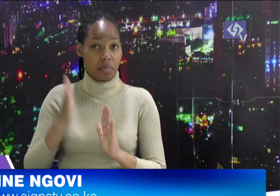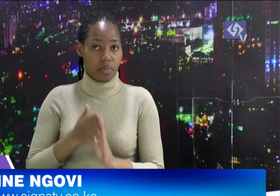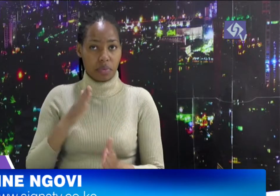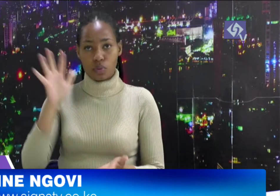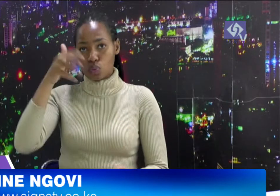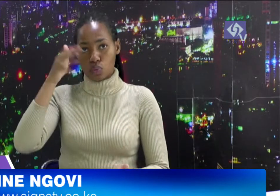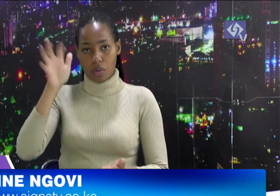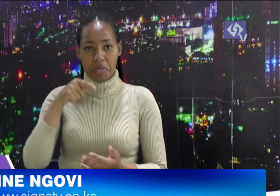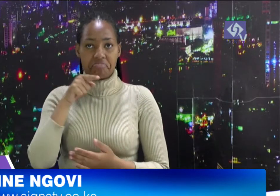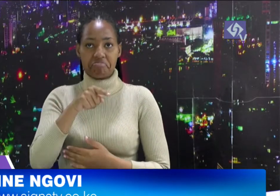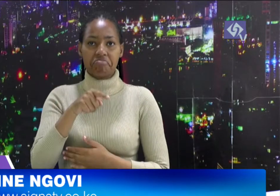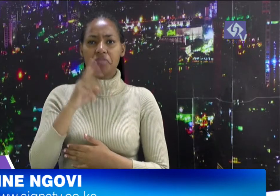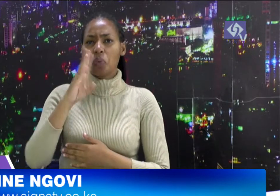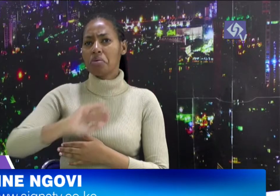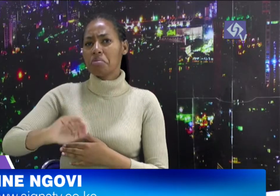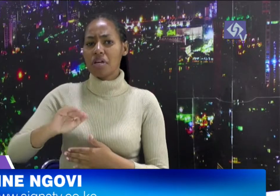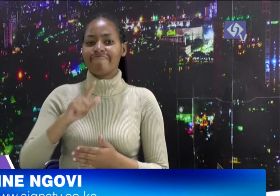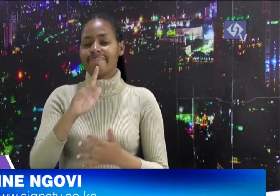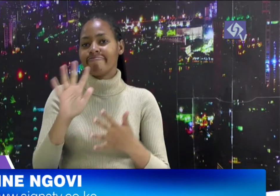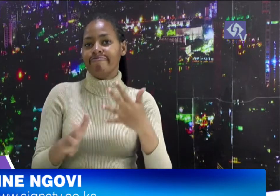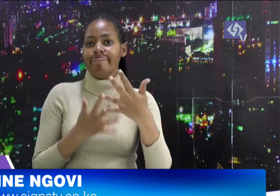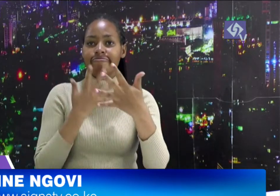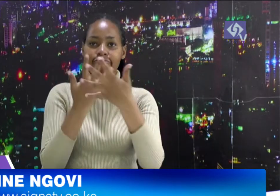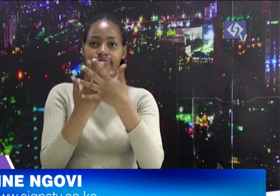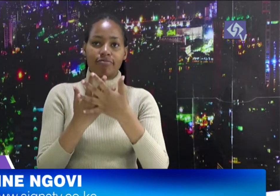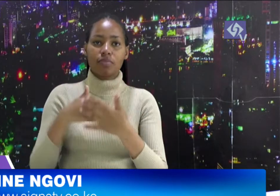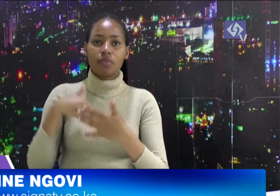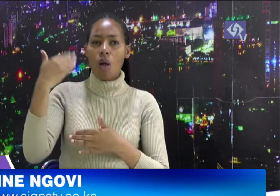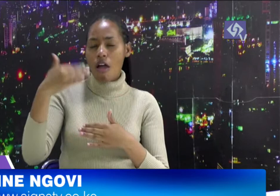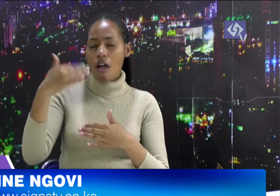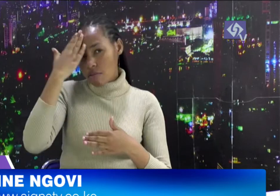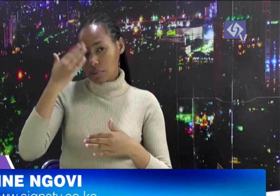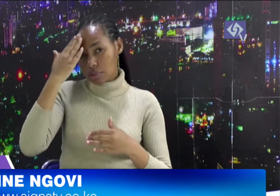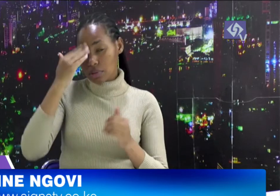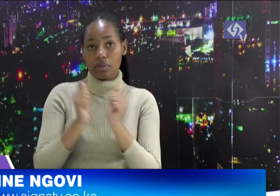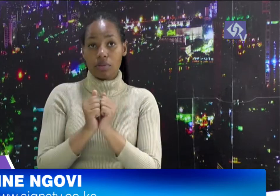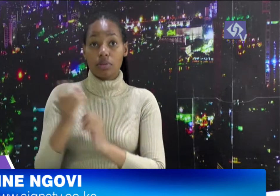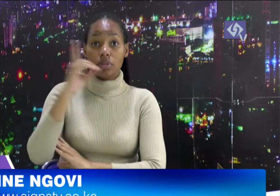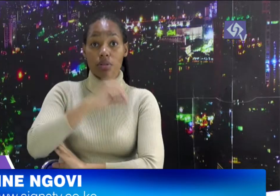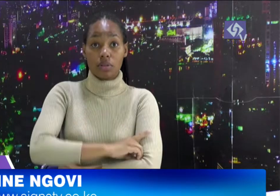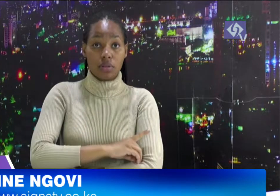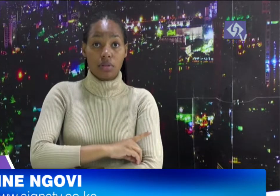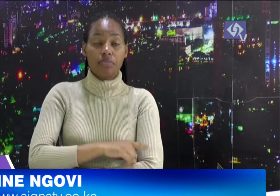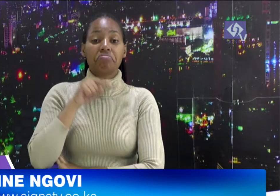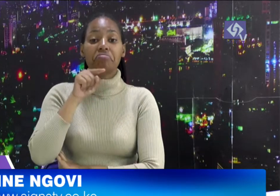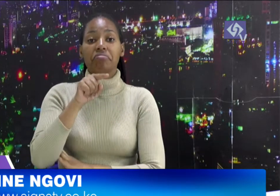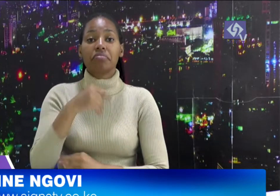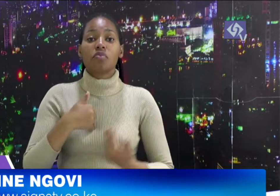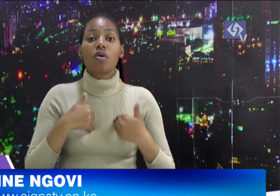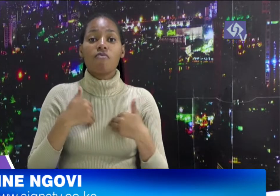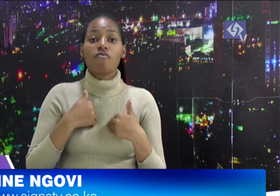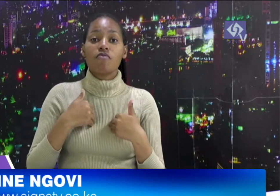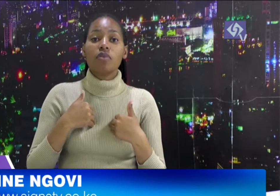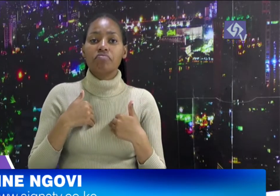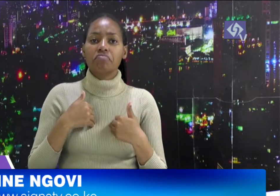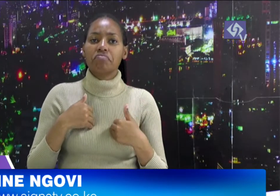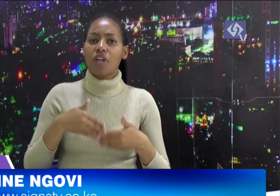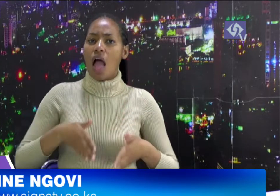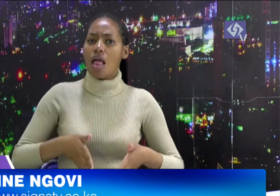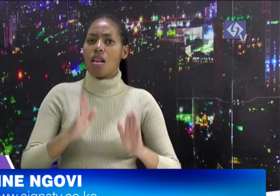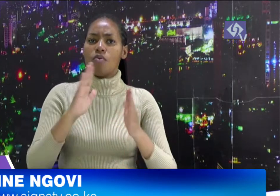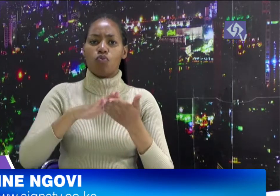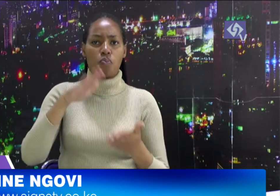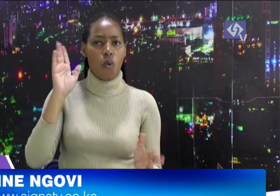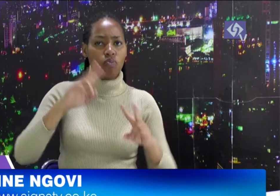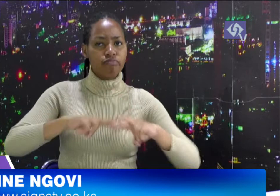shillings from Quickmart supermarkets will remain in custody for a period of 10 days